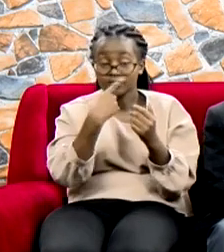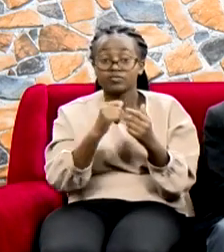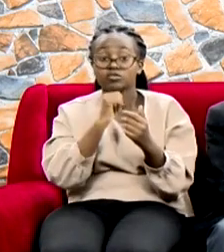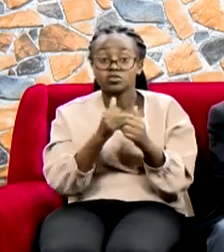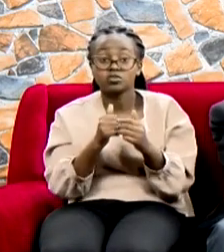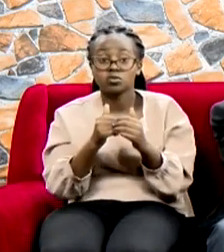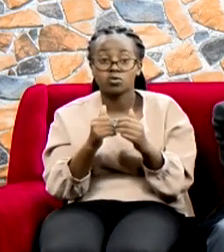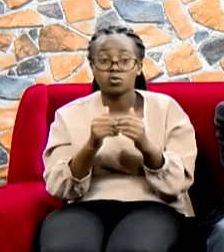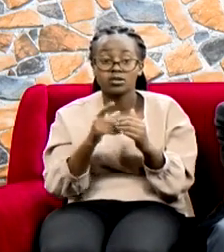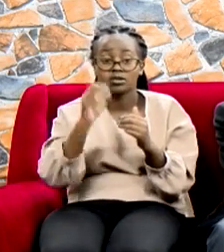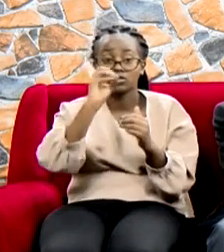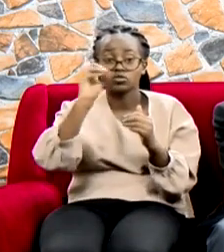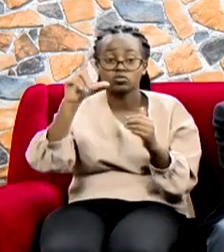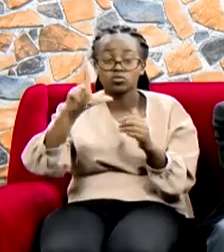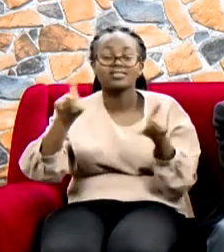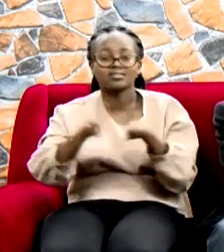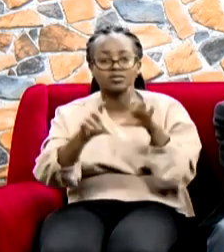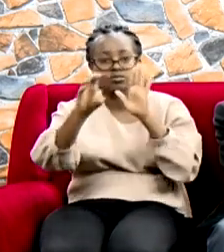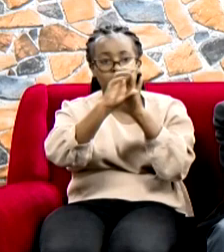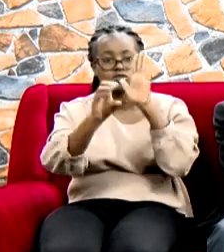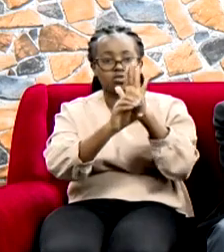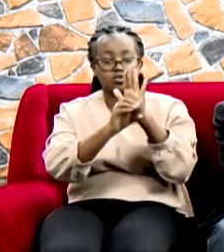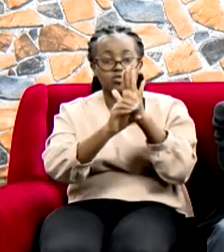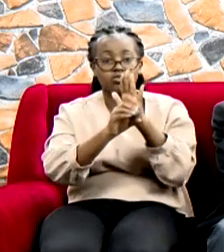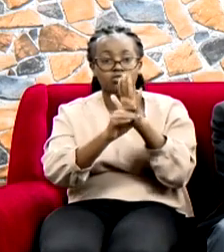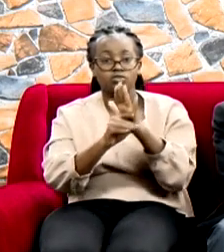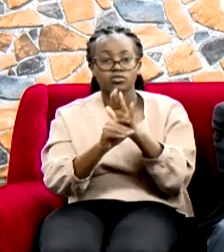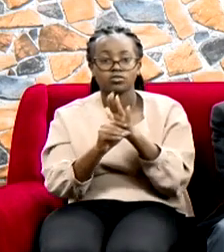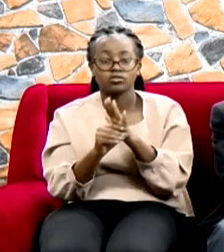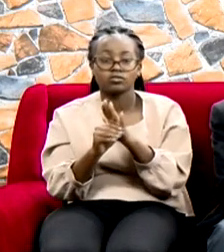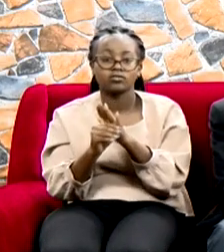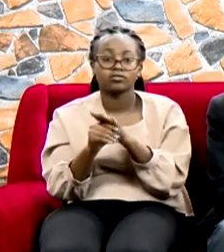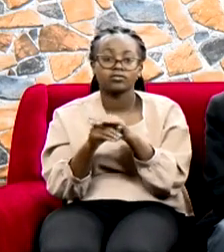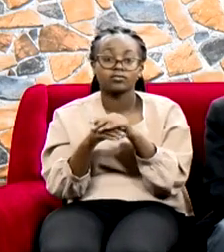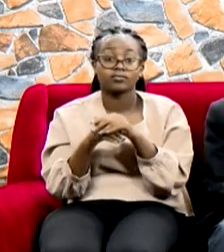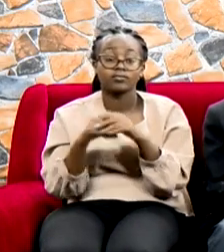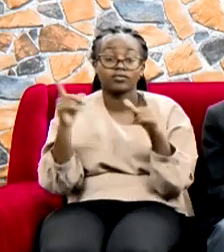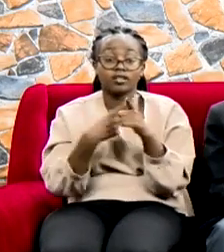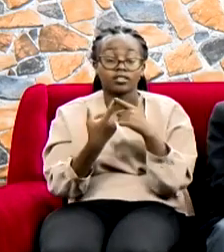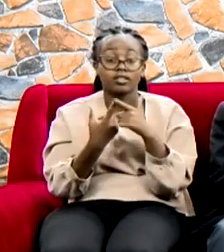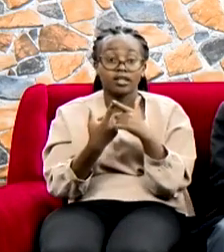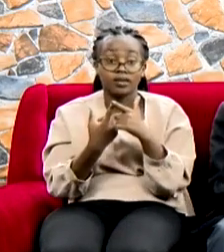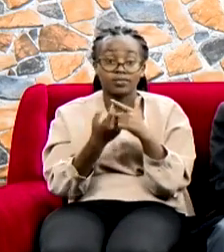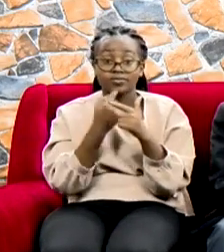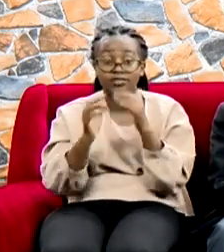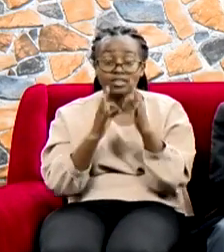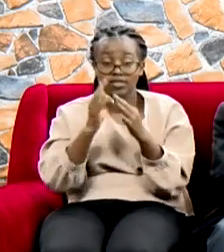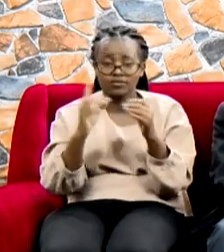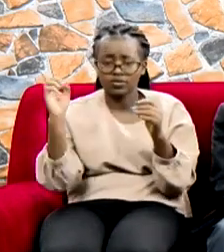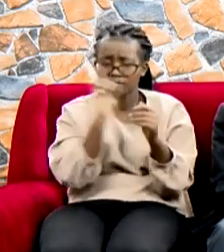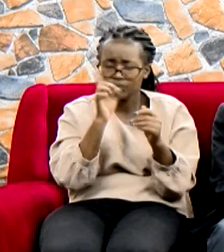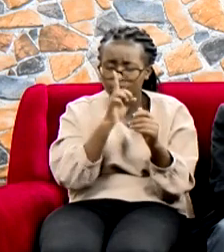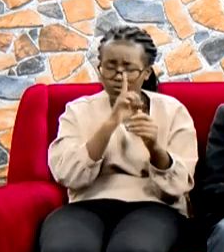not a tool, it's like the Constitution. All right, okay. Yeah. Biblia yaku. Yes. Then now to say whether it's mild, moderate,